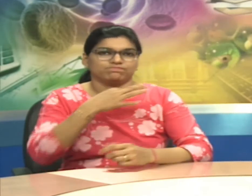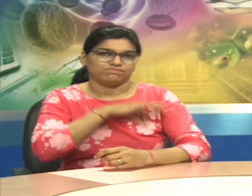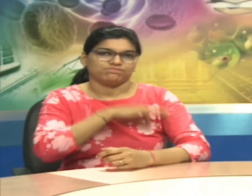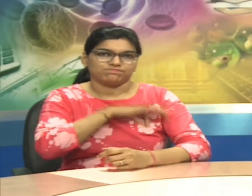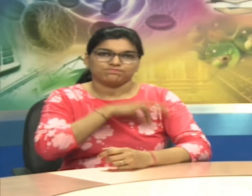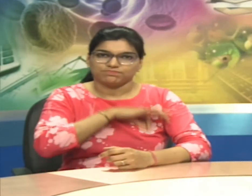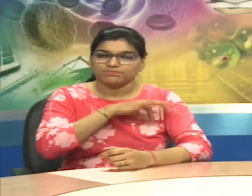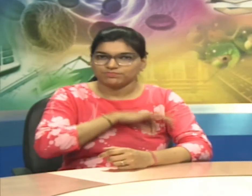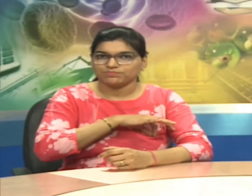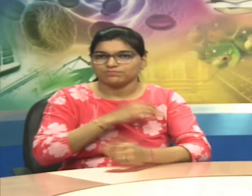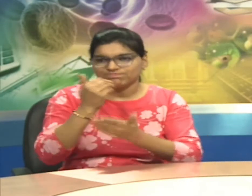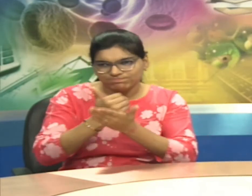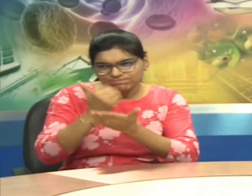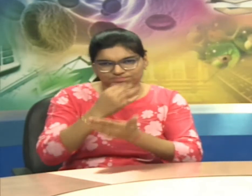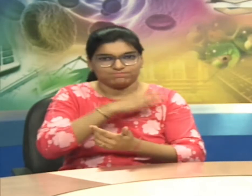Next word is earn.